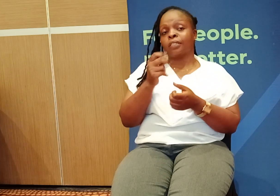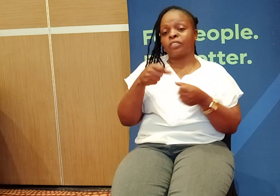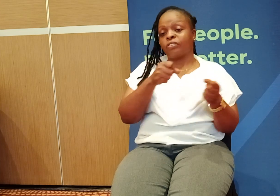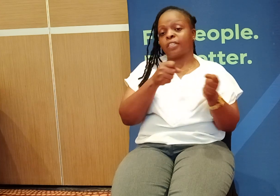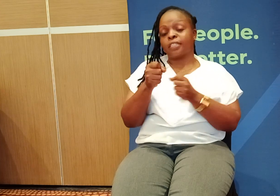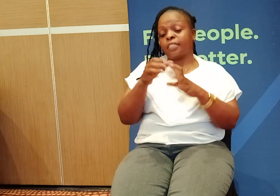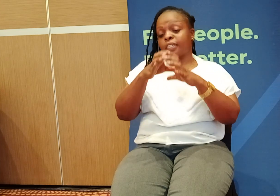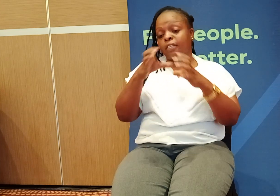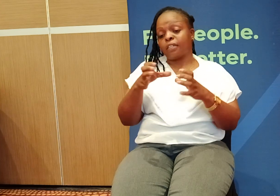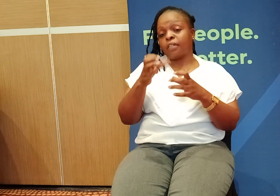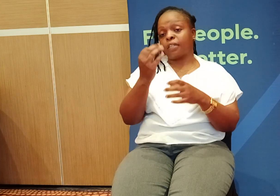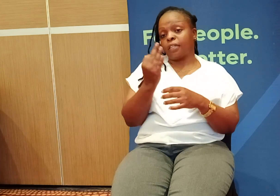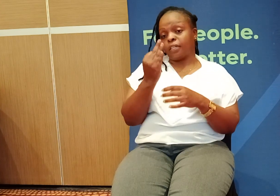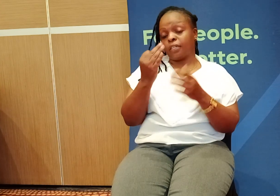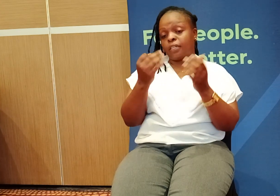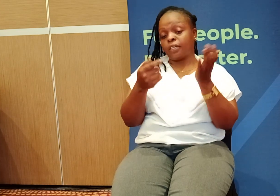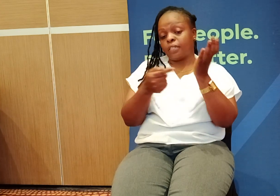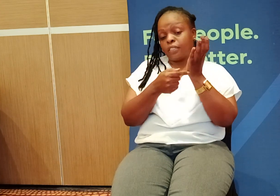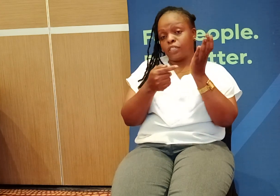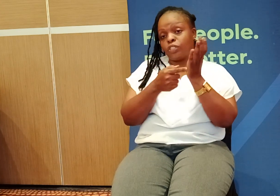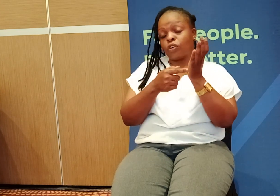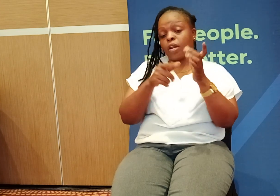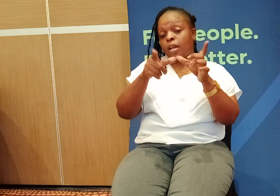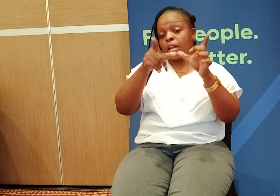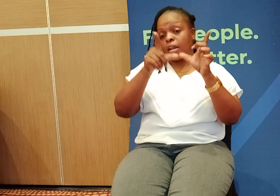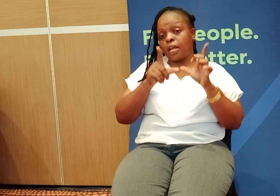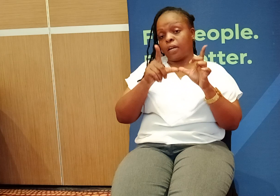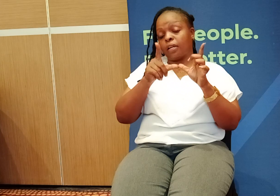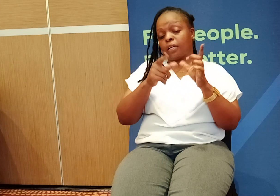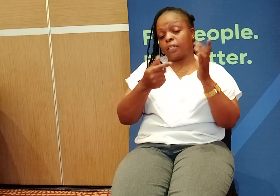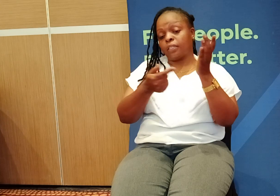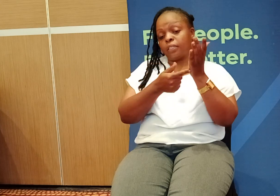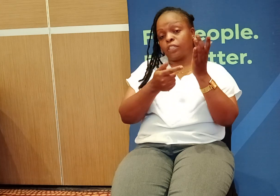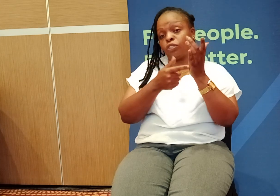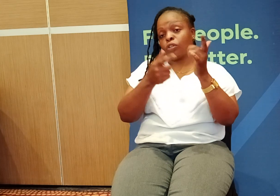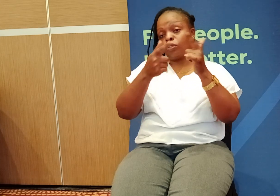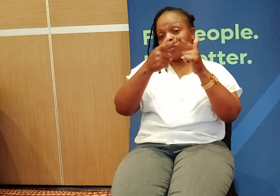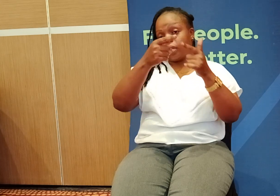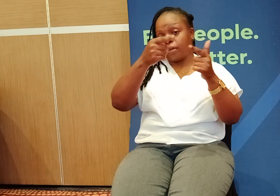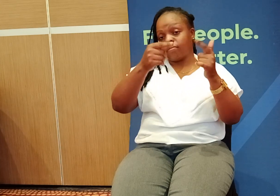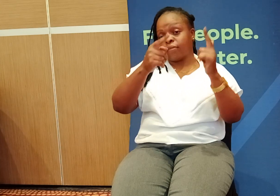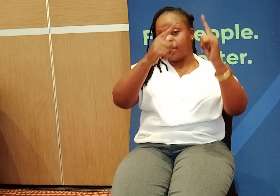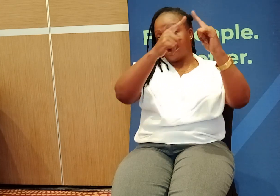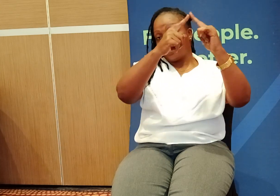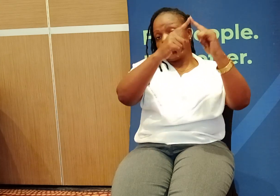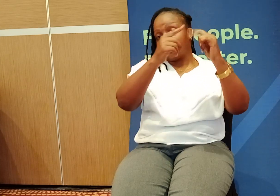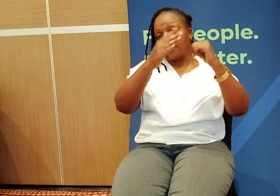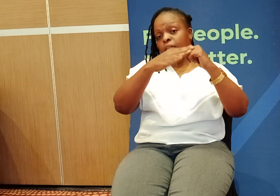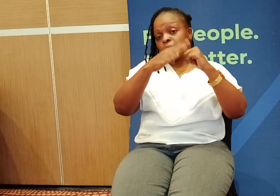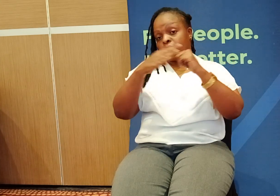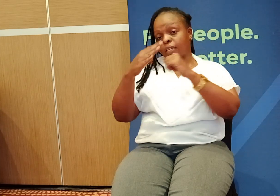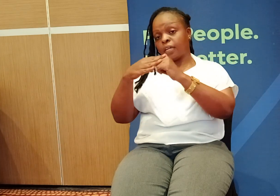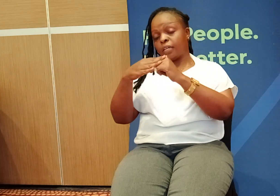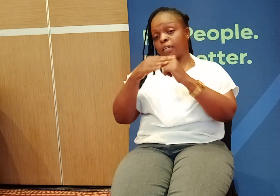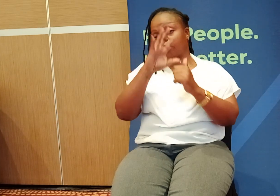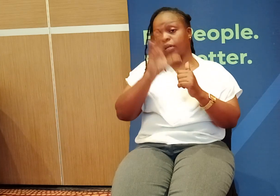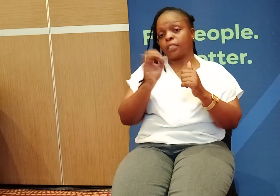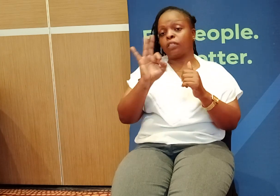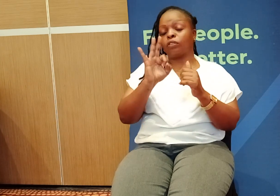number 3, digital lender, digital to the core. 99% of our transactions conducted outside the branch channels.